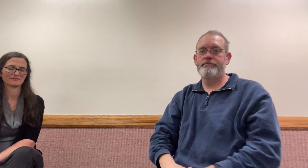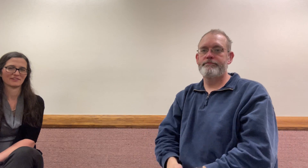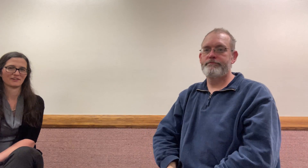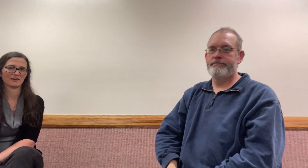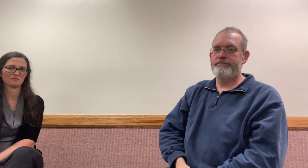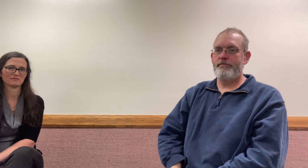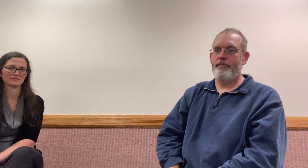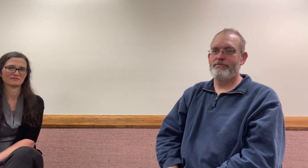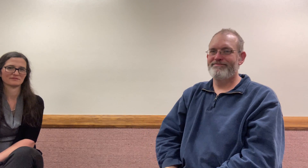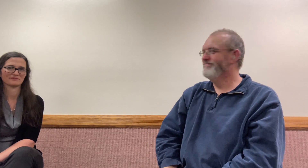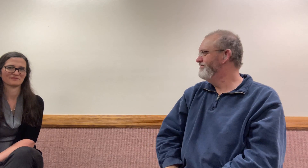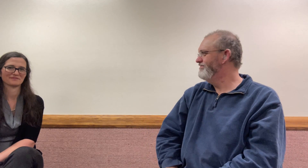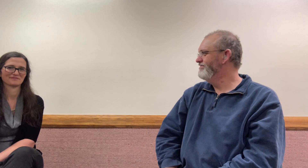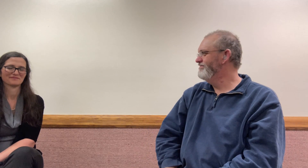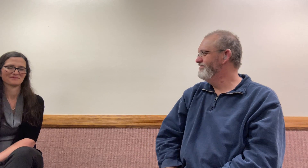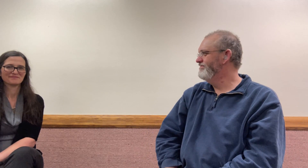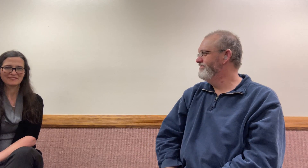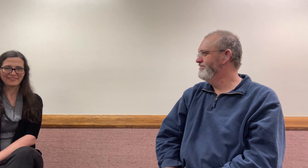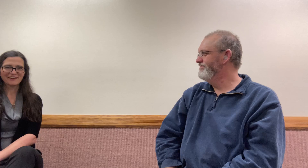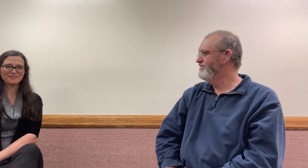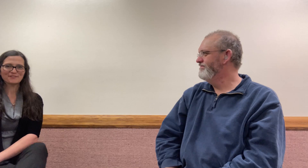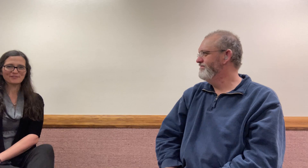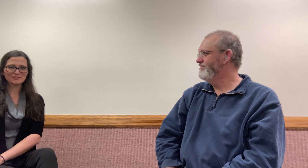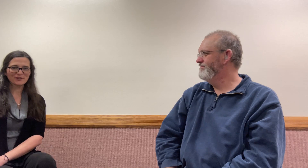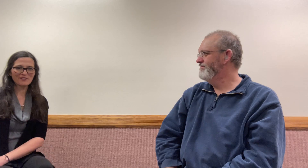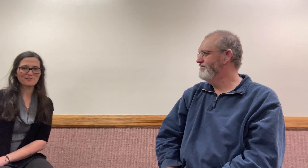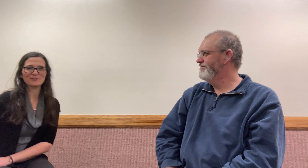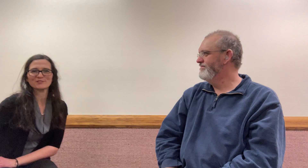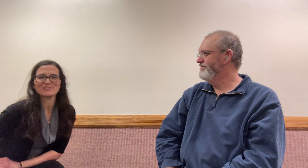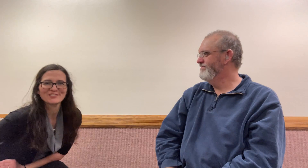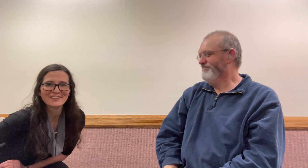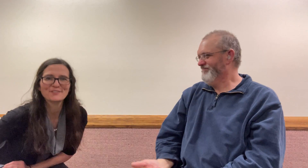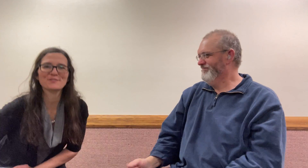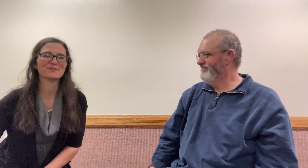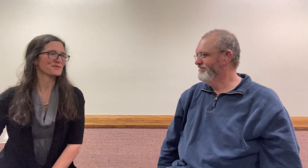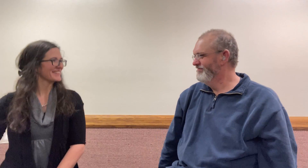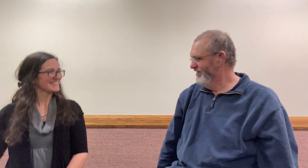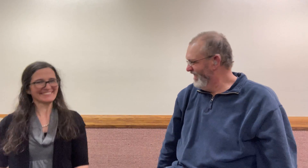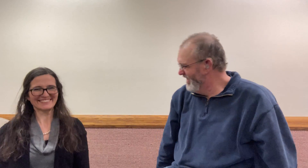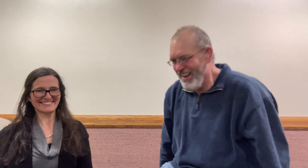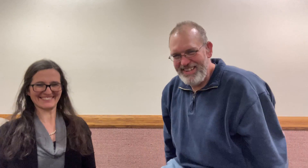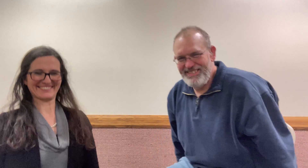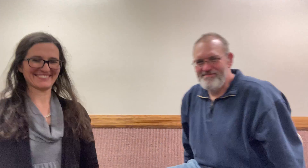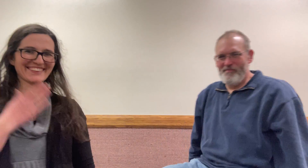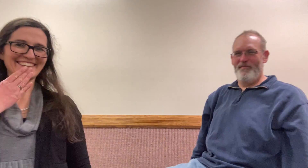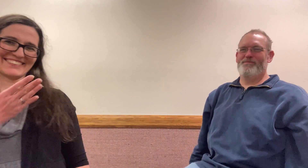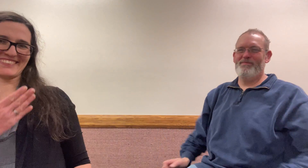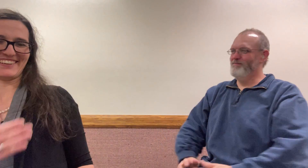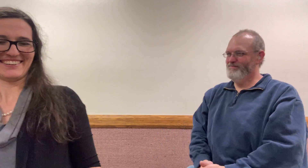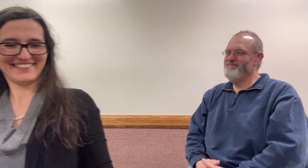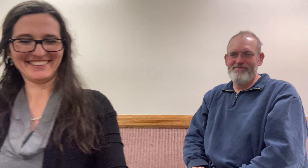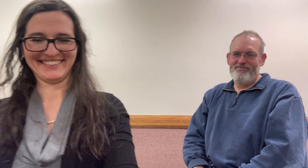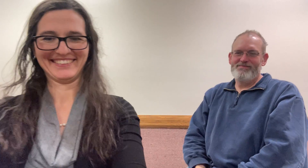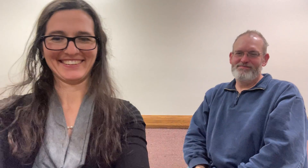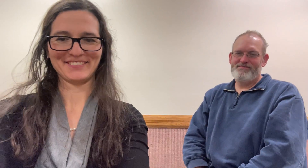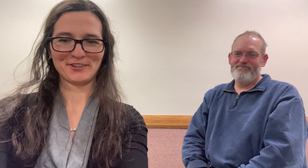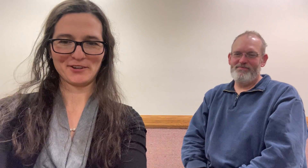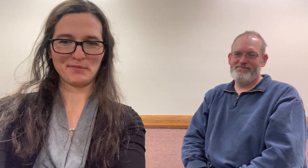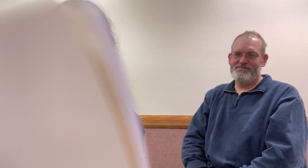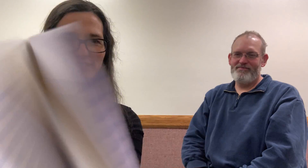Hear him. And that is the story of the first vision in Joseph Smith. So thank you, Scott. Okay, let's turn our page.